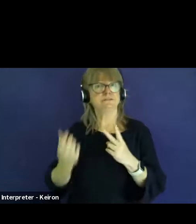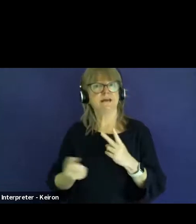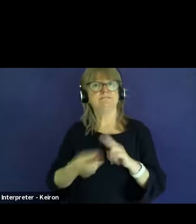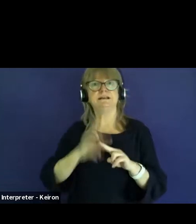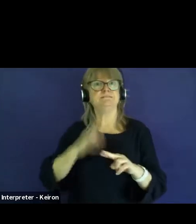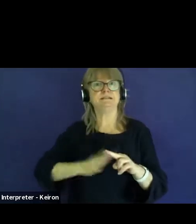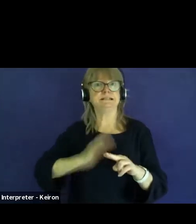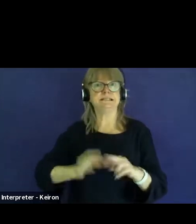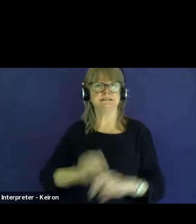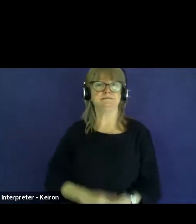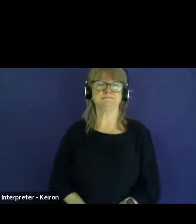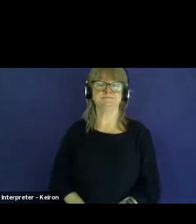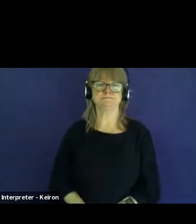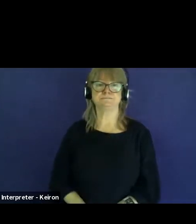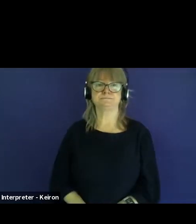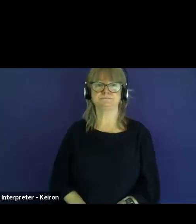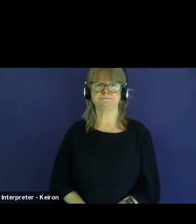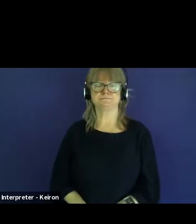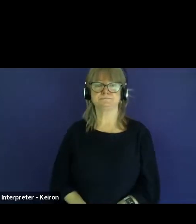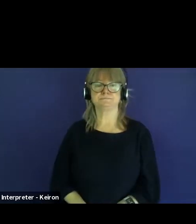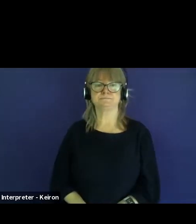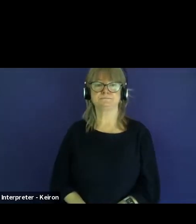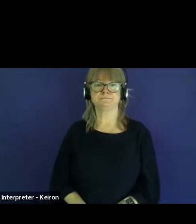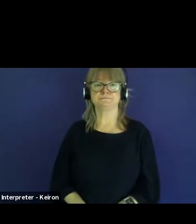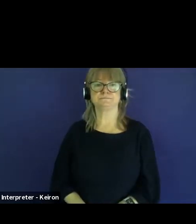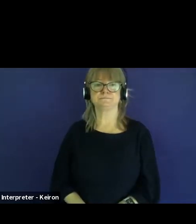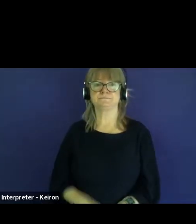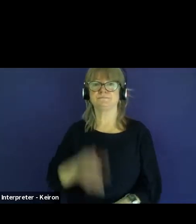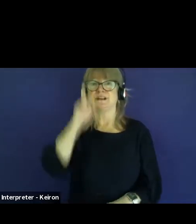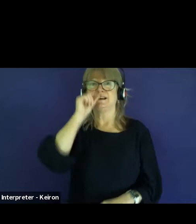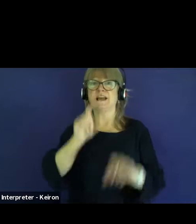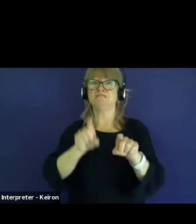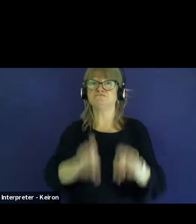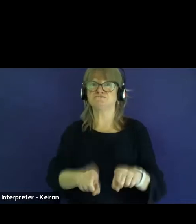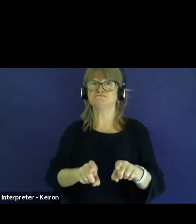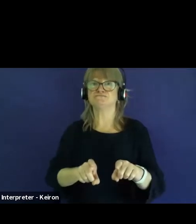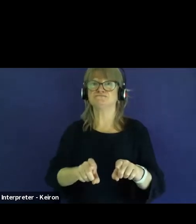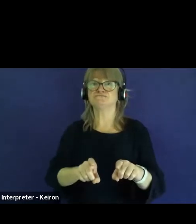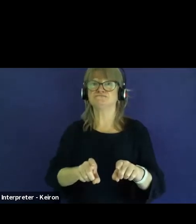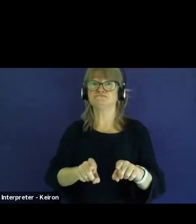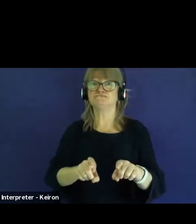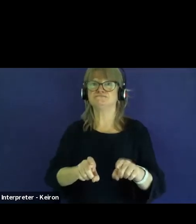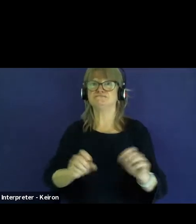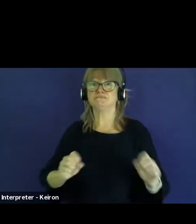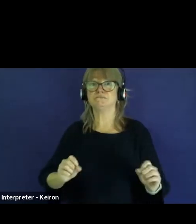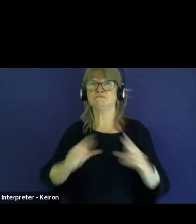them. We can just hold this position for the whole 30 seconds if we need to.